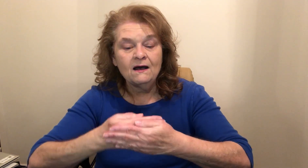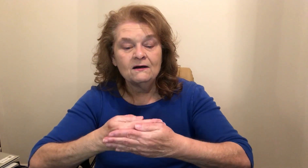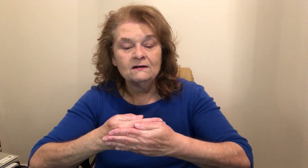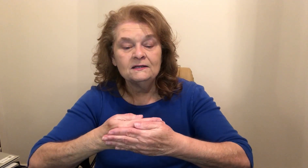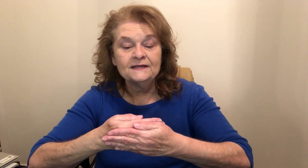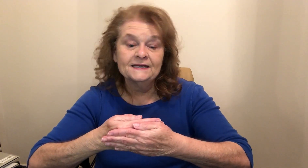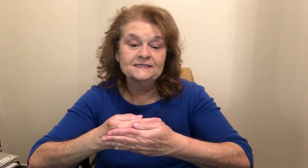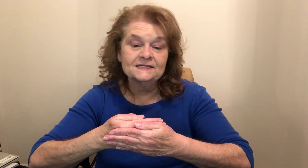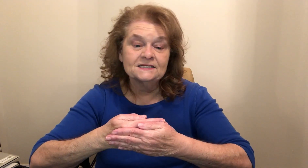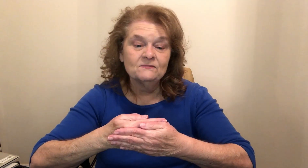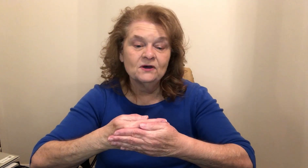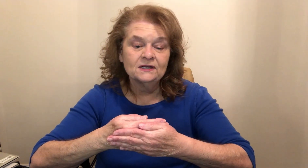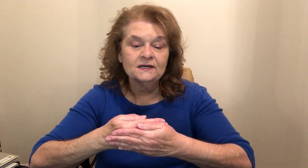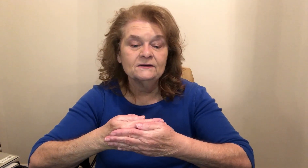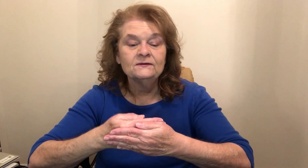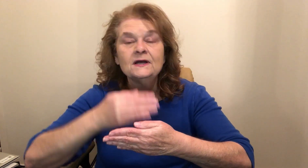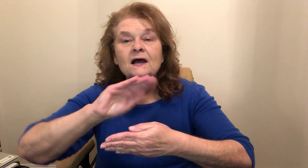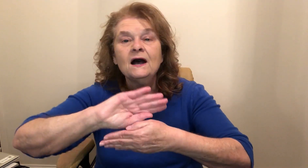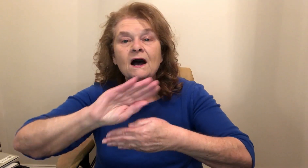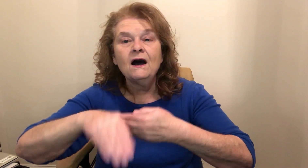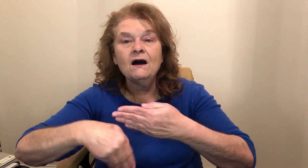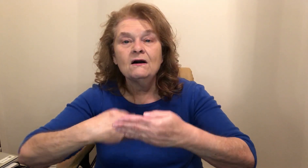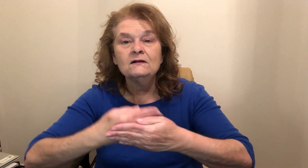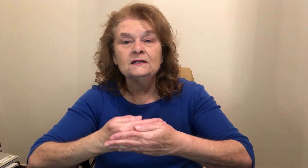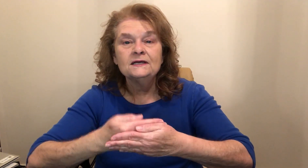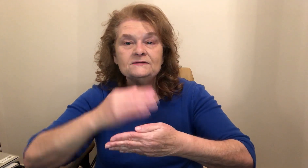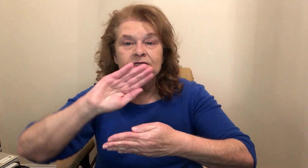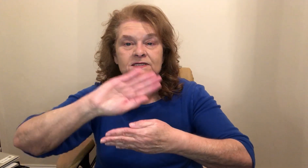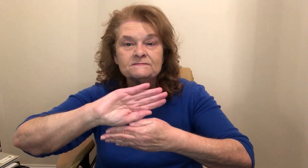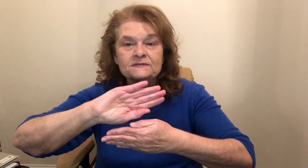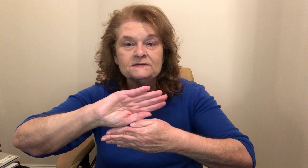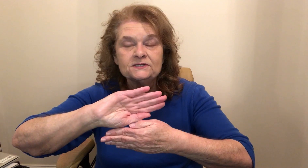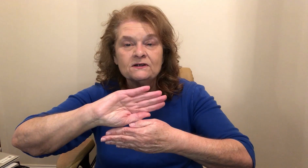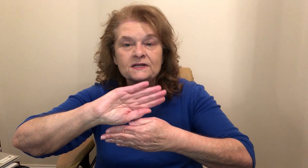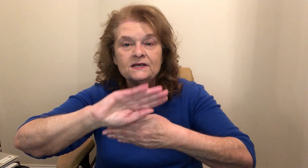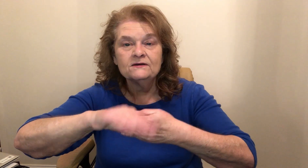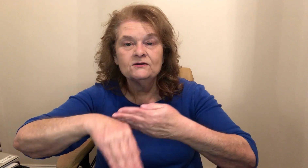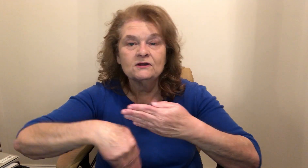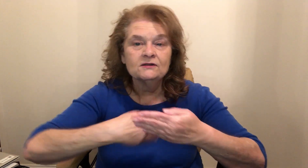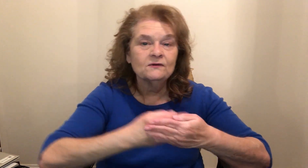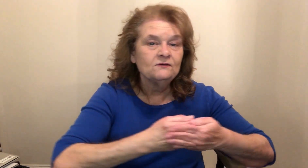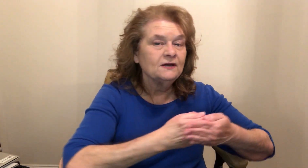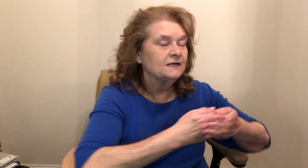I think I said some while ago, all, just starting here and going all the way around,